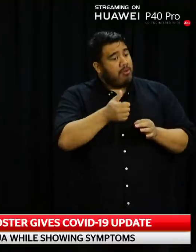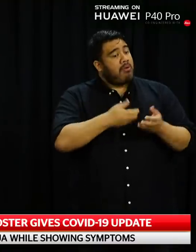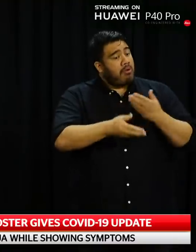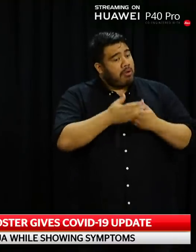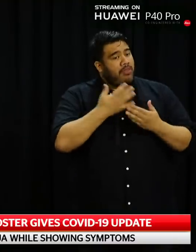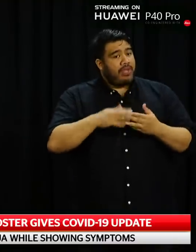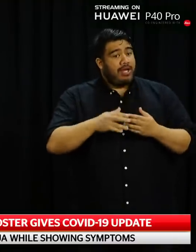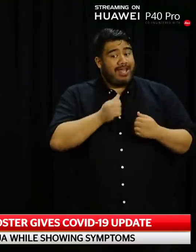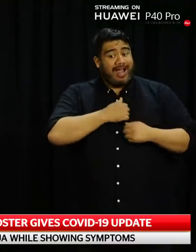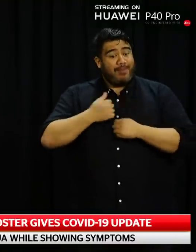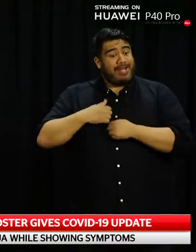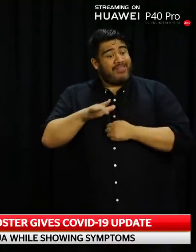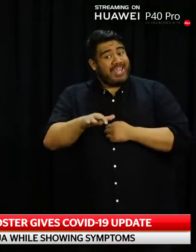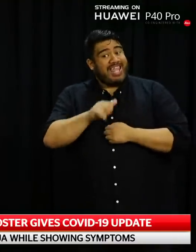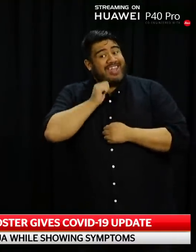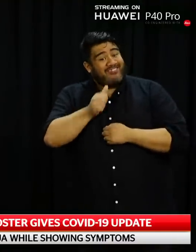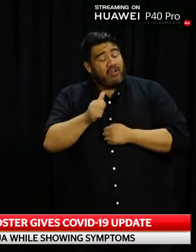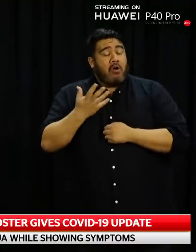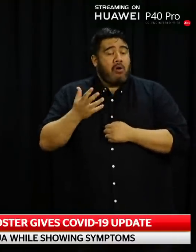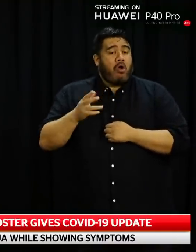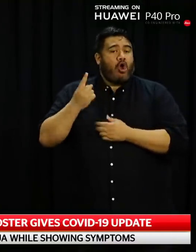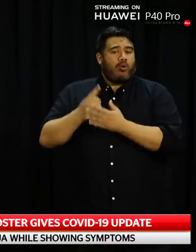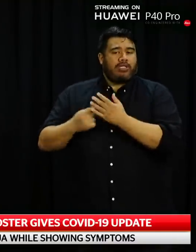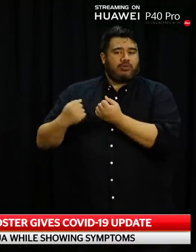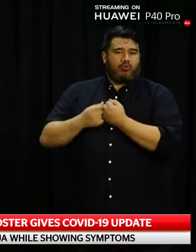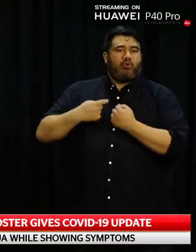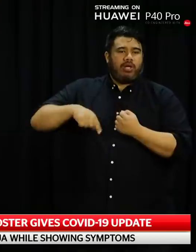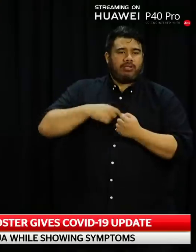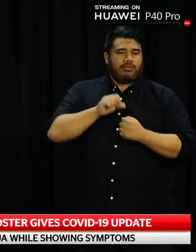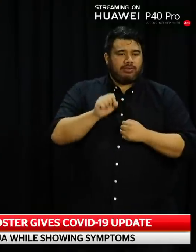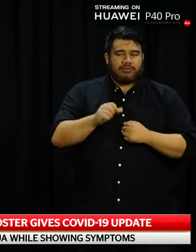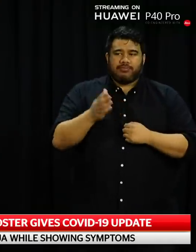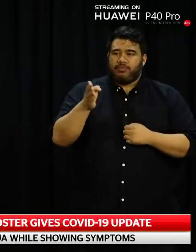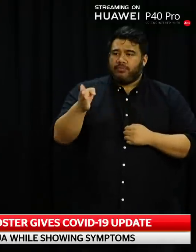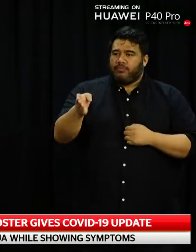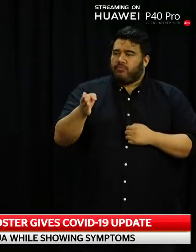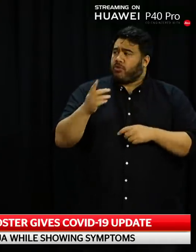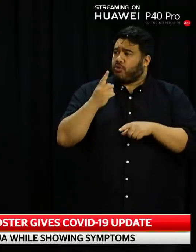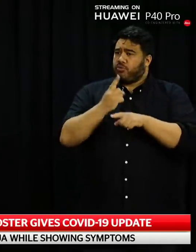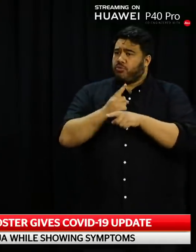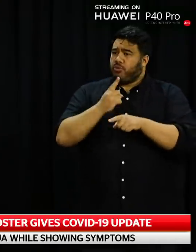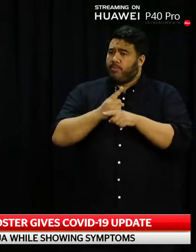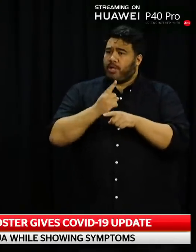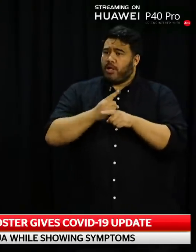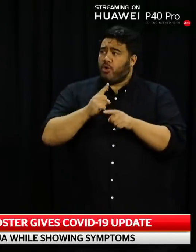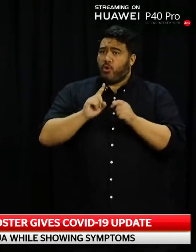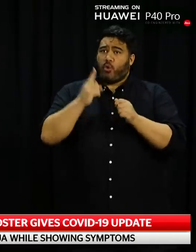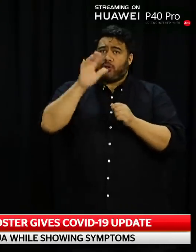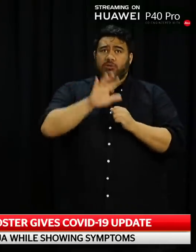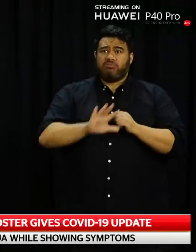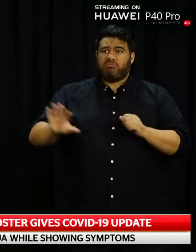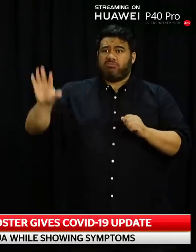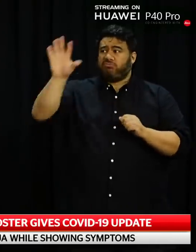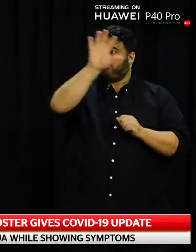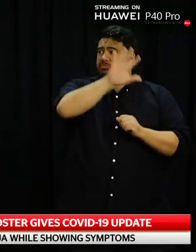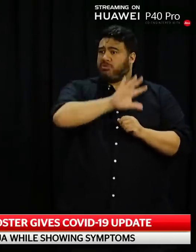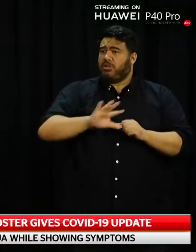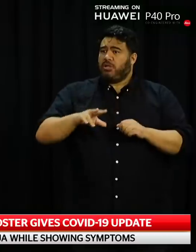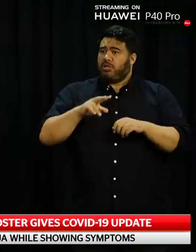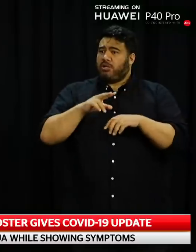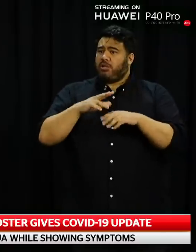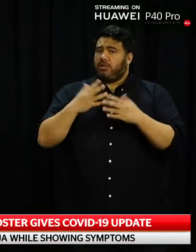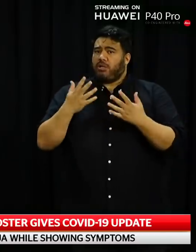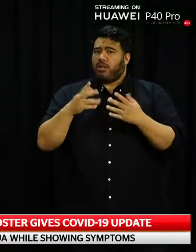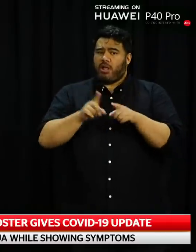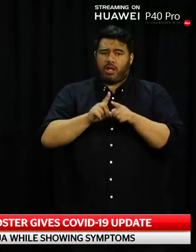then allowing through those who are allowed to pass. And what sort of police presence will there be around Auckland in general, sort of with the limited time